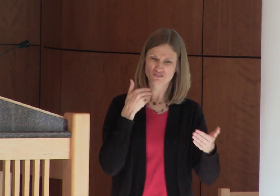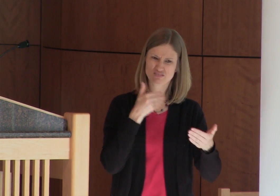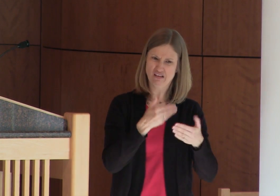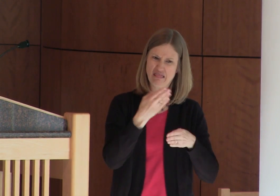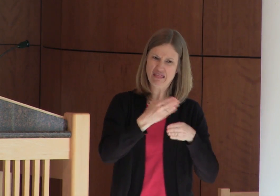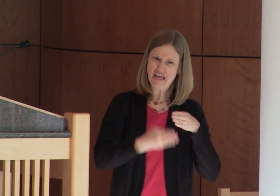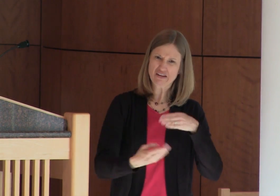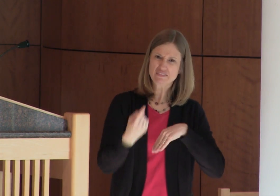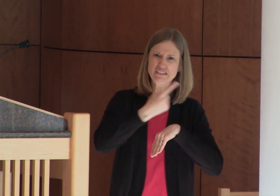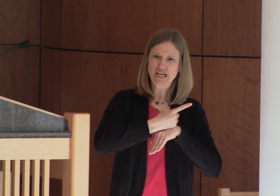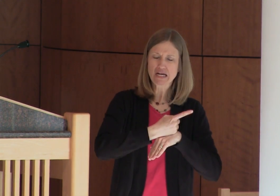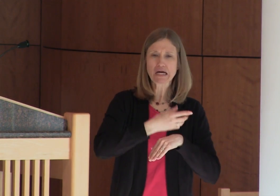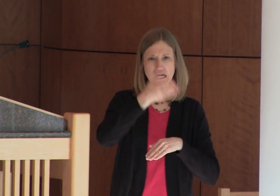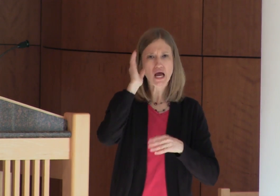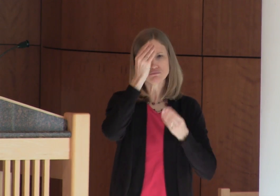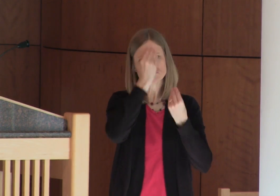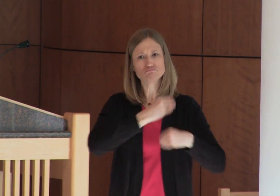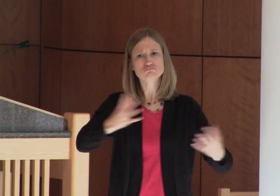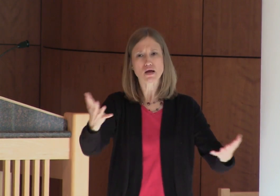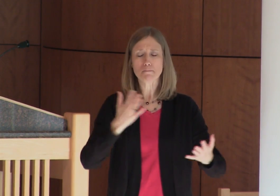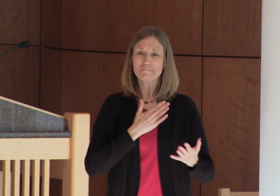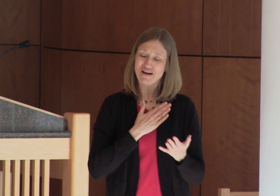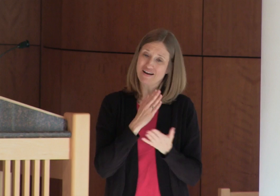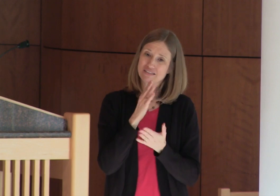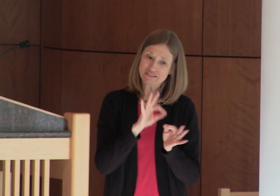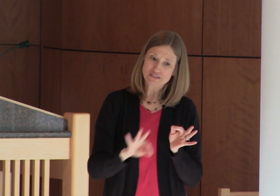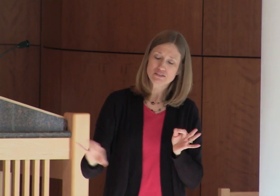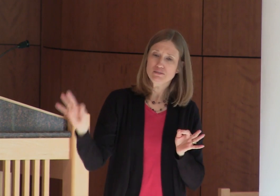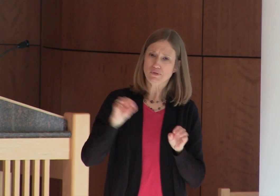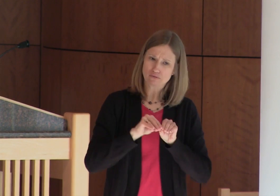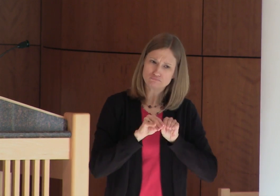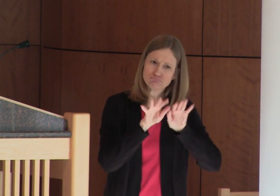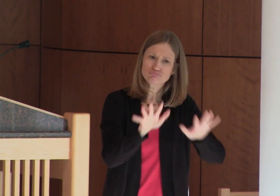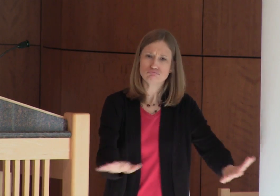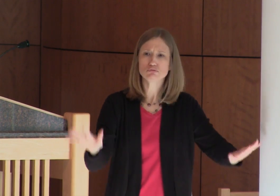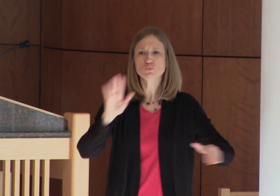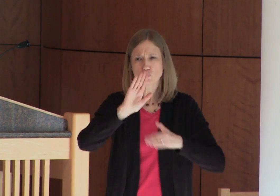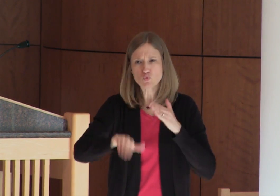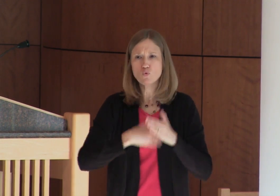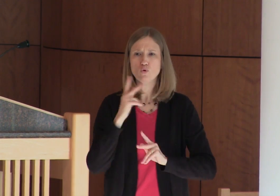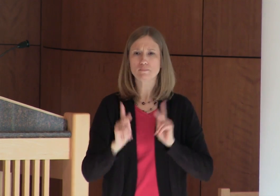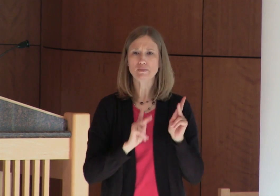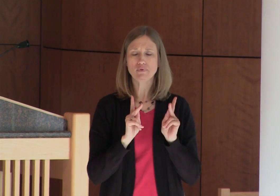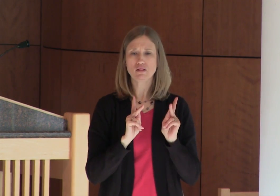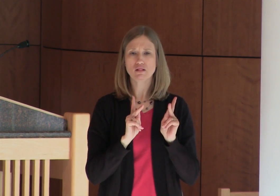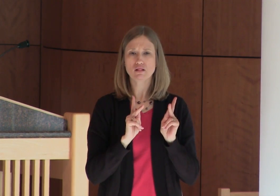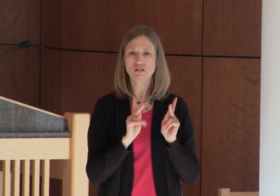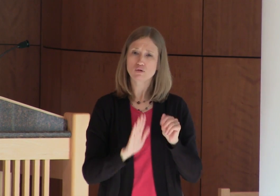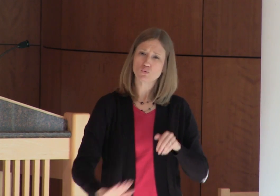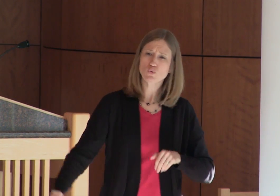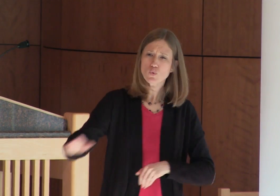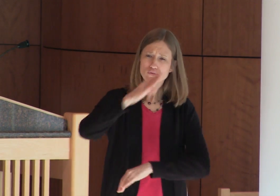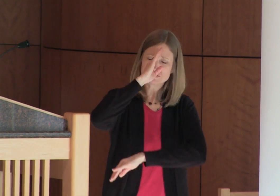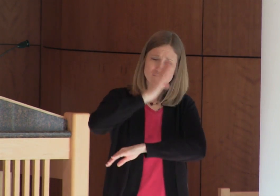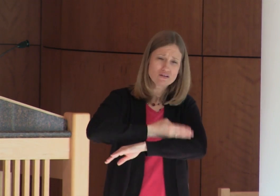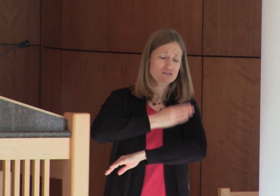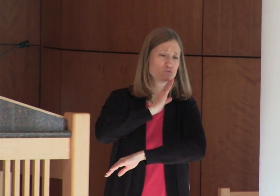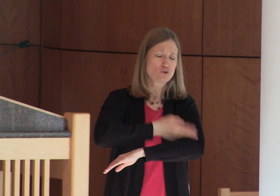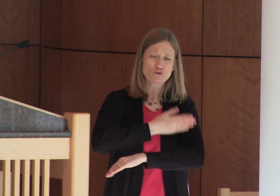will be, God declares, that I will pour out my spirit upon all flesh. And your sons and daughters shall prophesy. And your